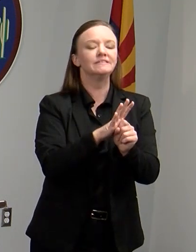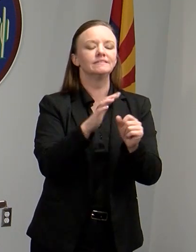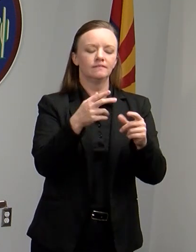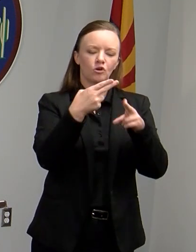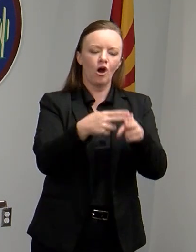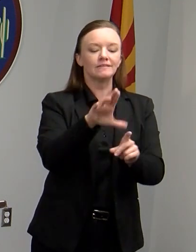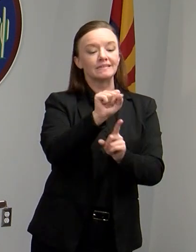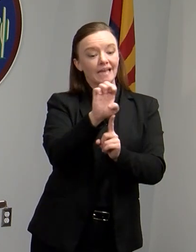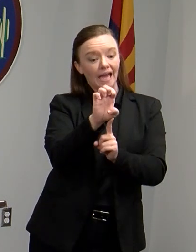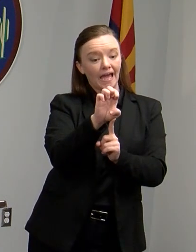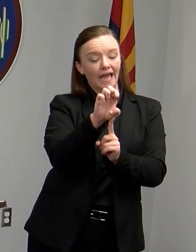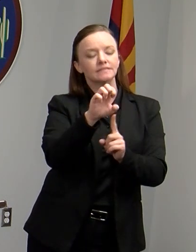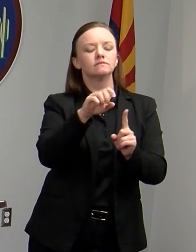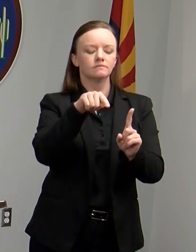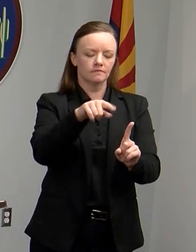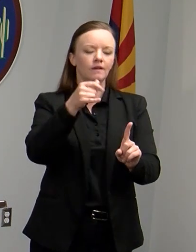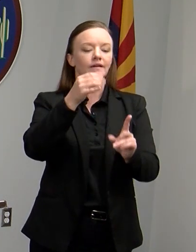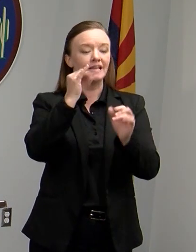again.